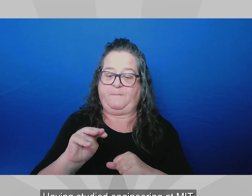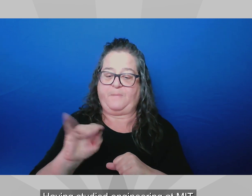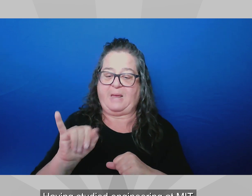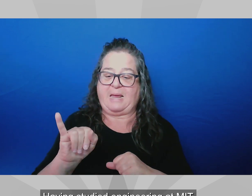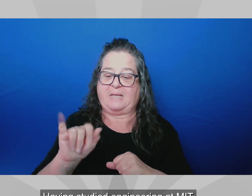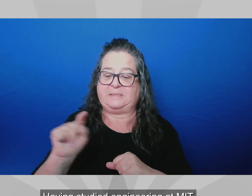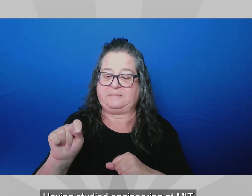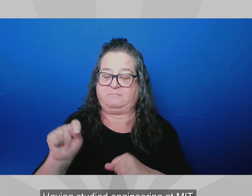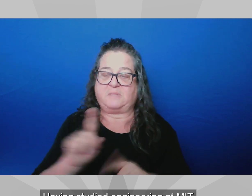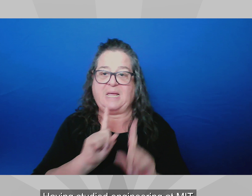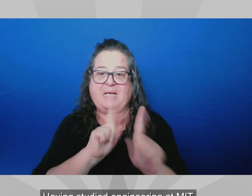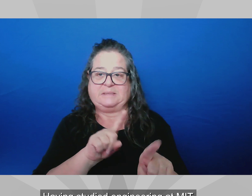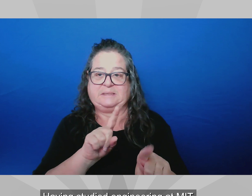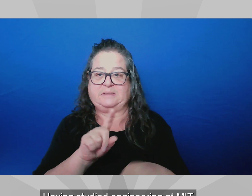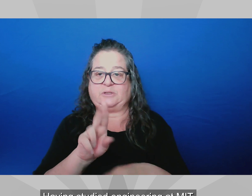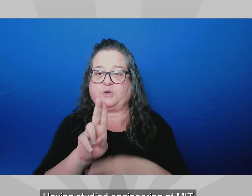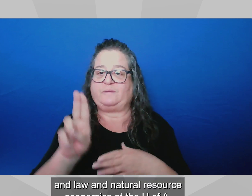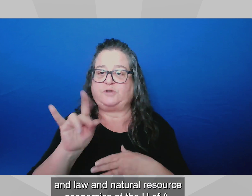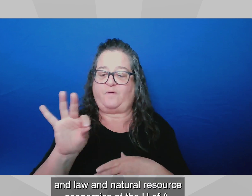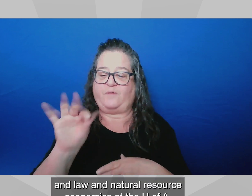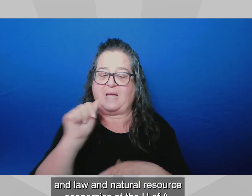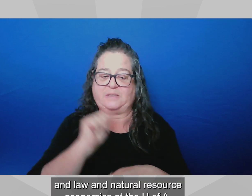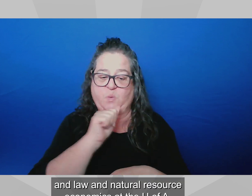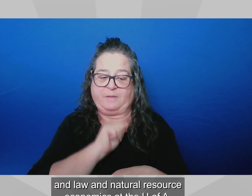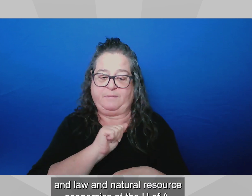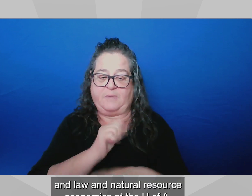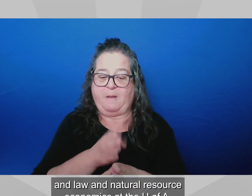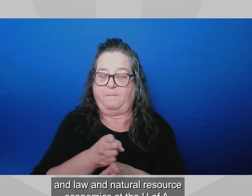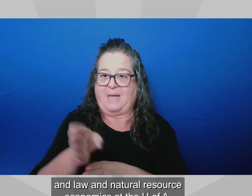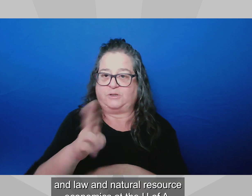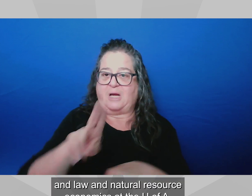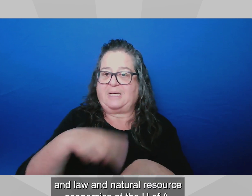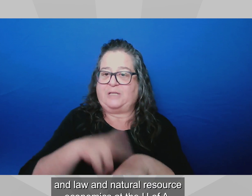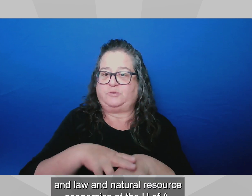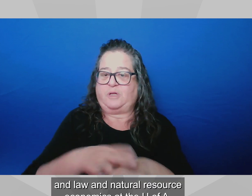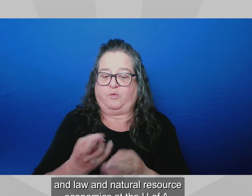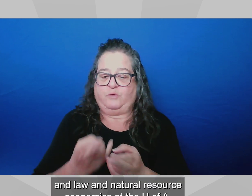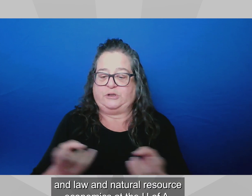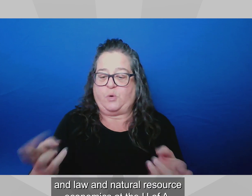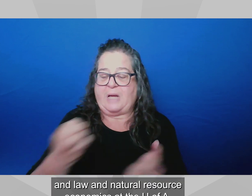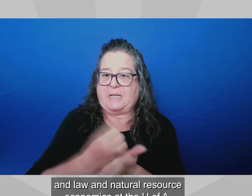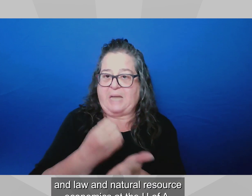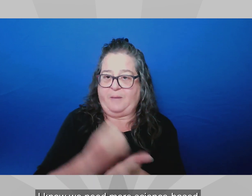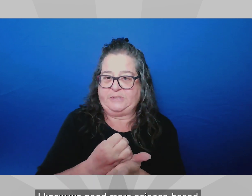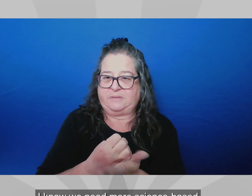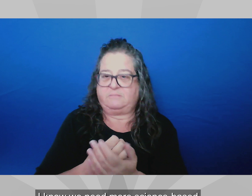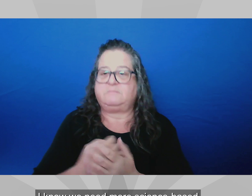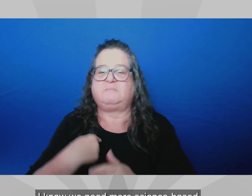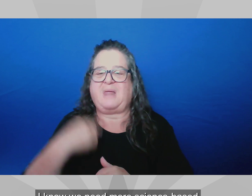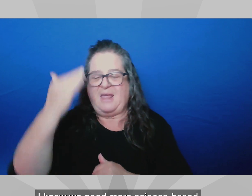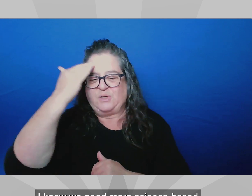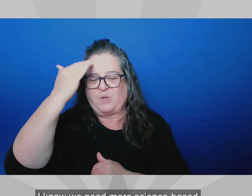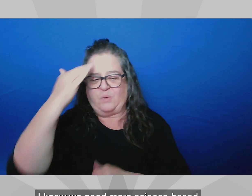Having studied engineering at MIT and law and natural resource economics at the U of A, I